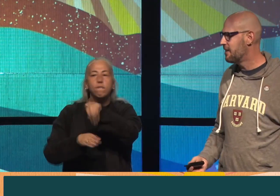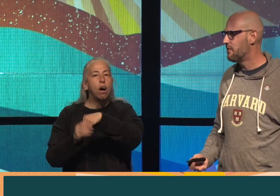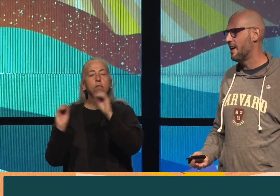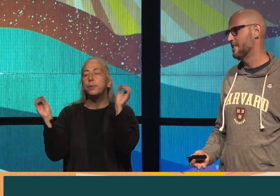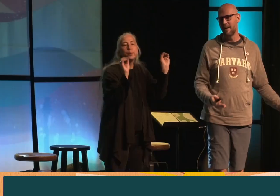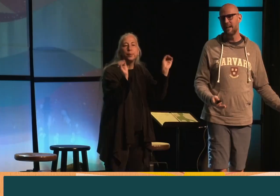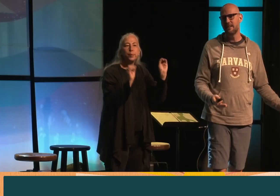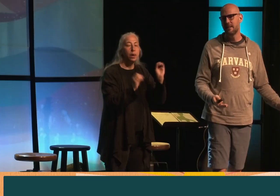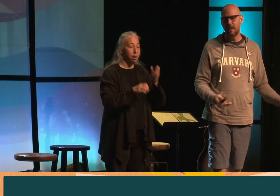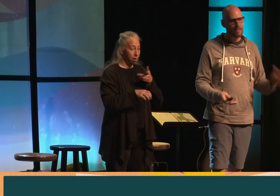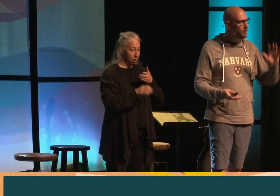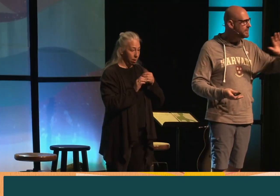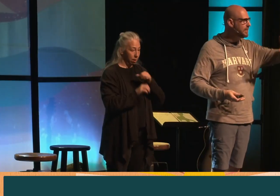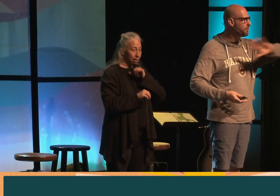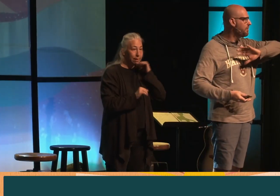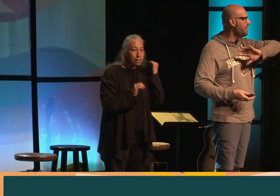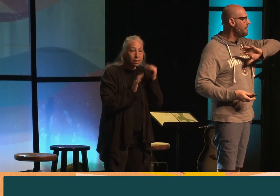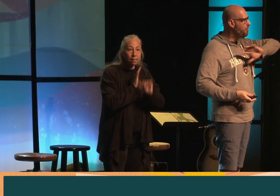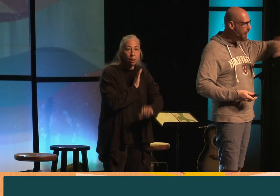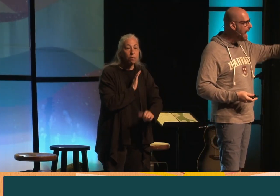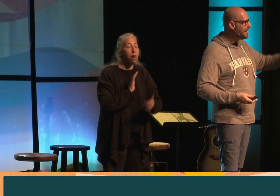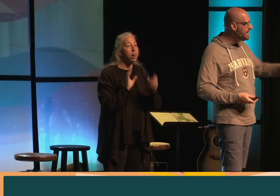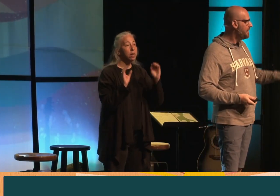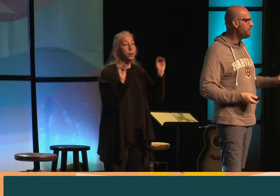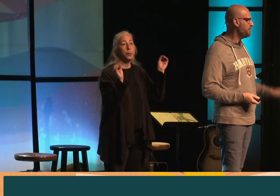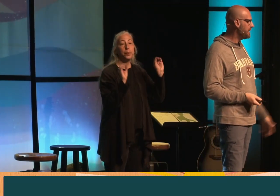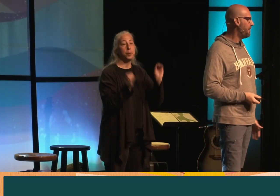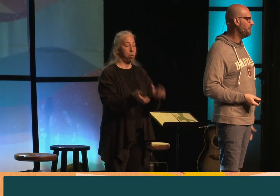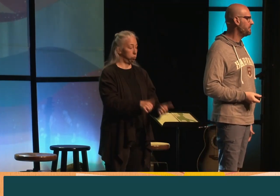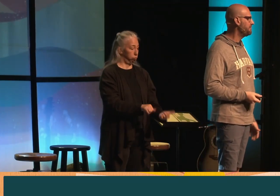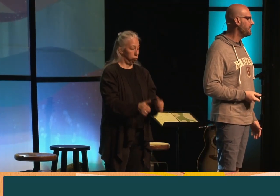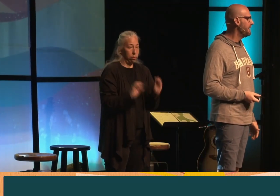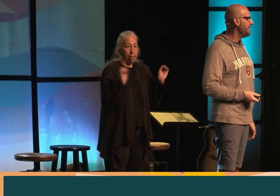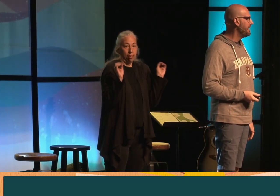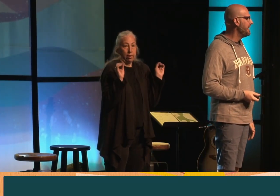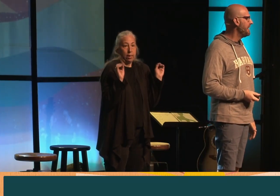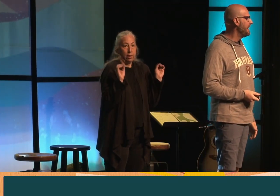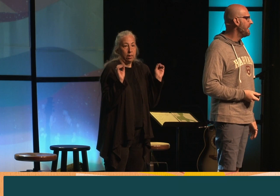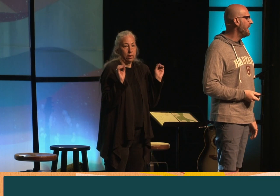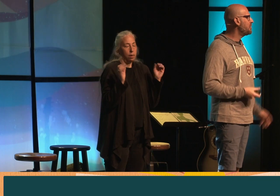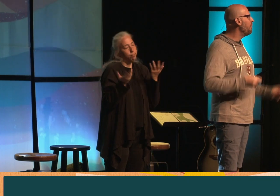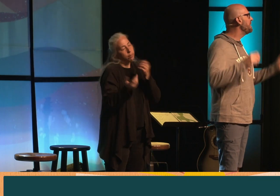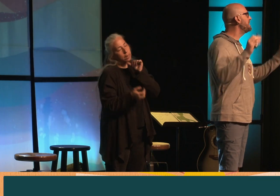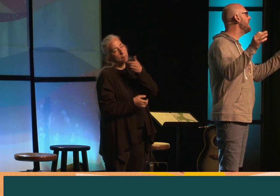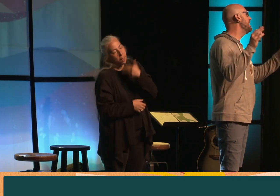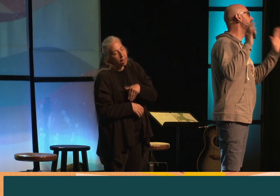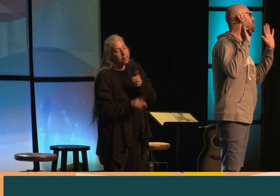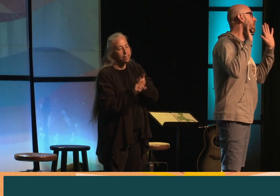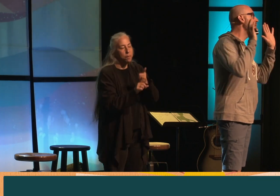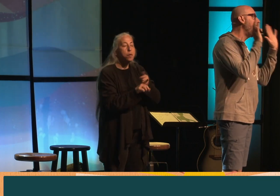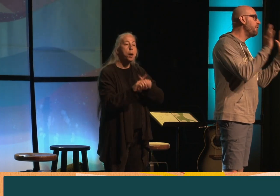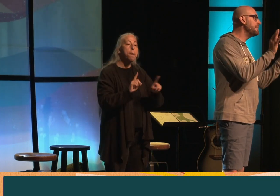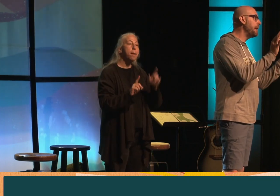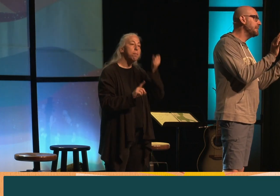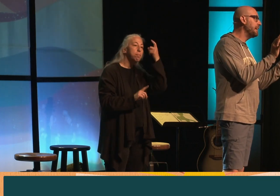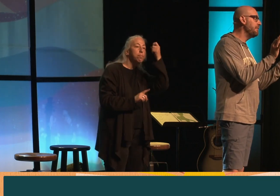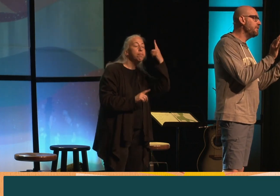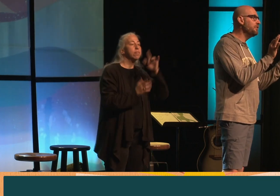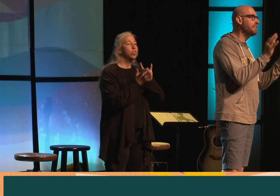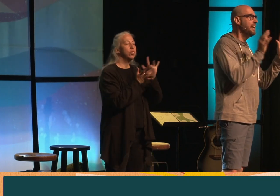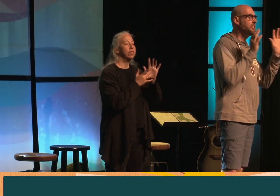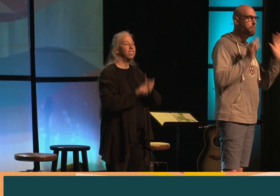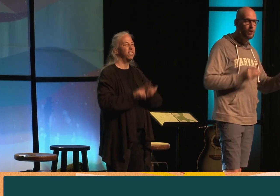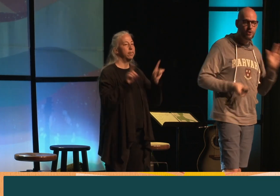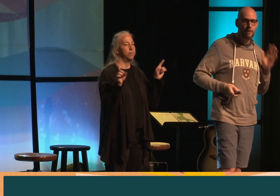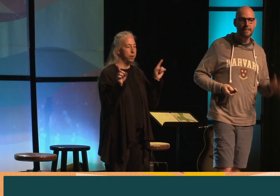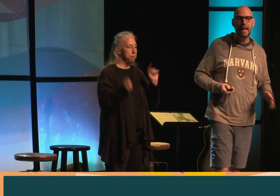the sacrifice, right? Not that those things were bad in and of themselves. And so what we see, and this is where we oftentimes get